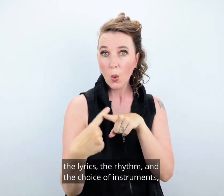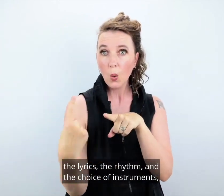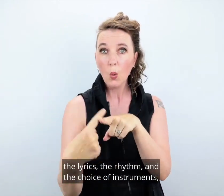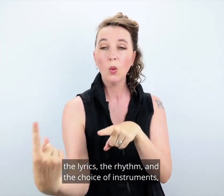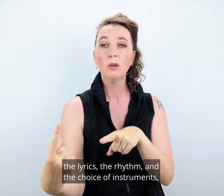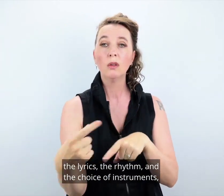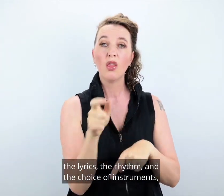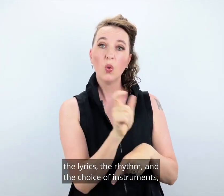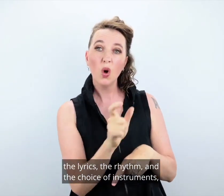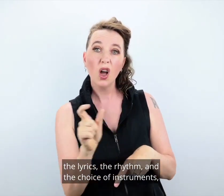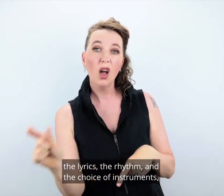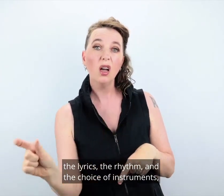and the choice of instruments,